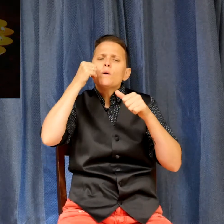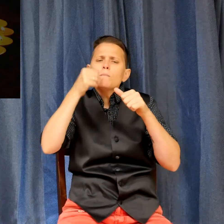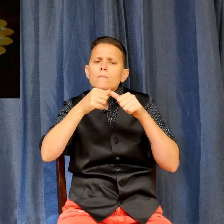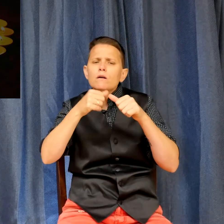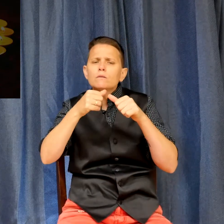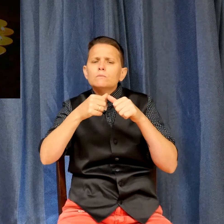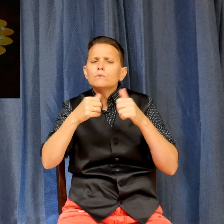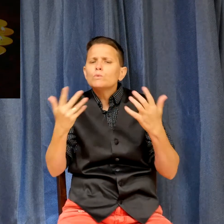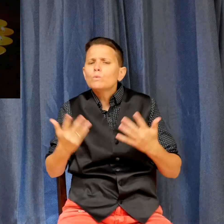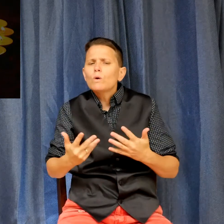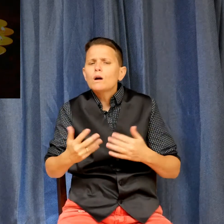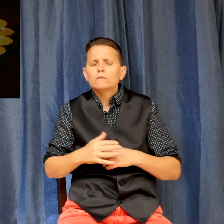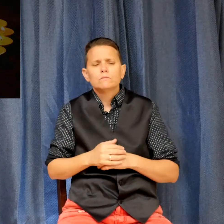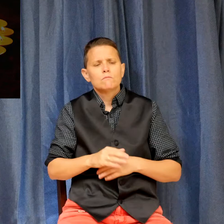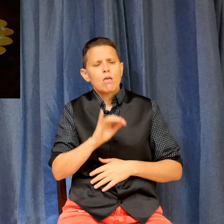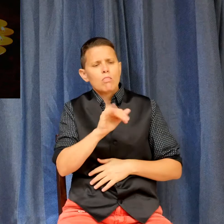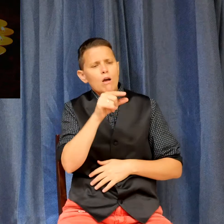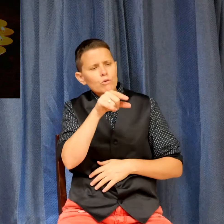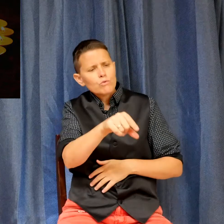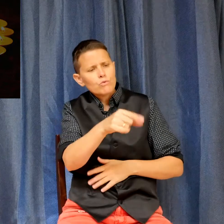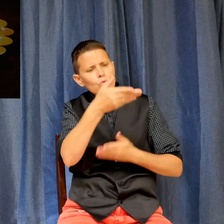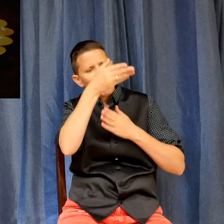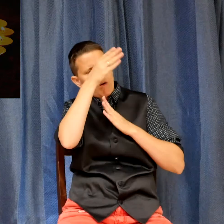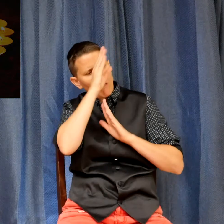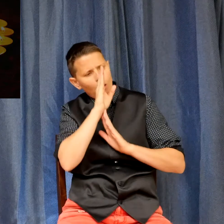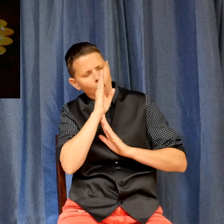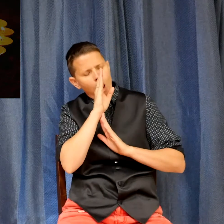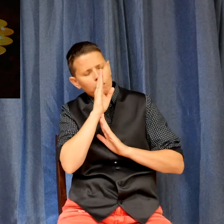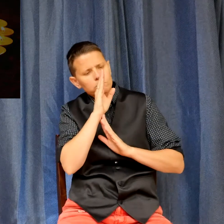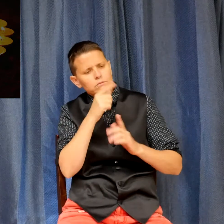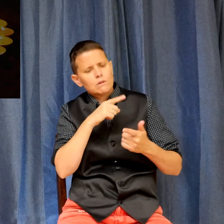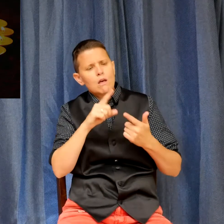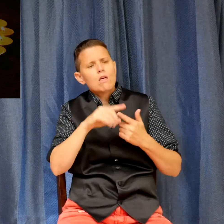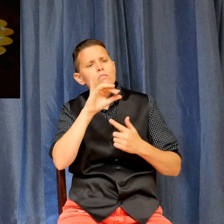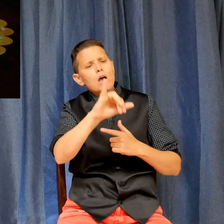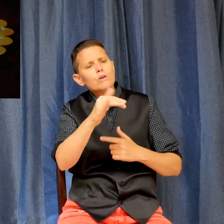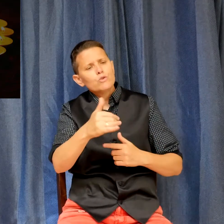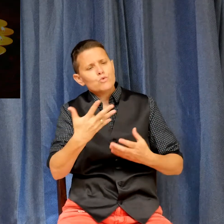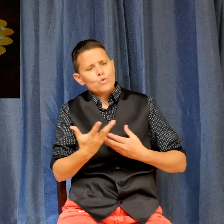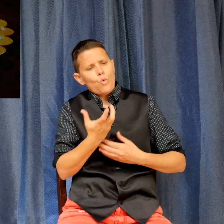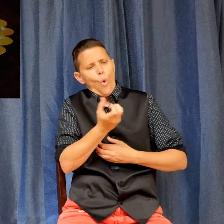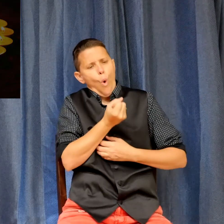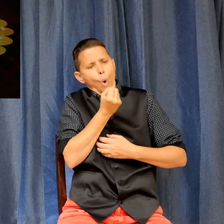remembering that you are a vessel of unconditional love.